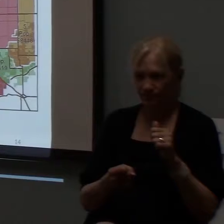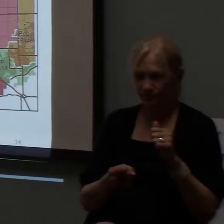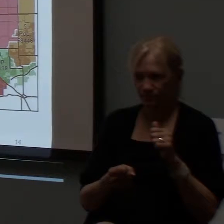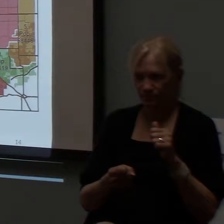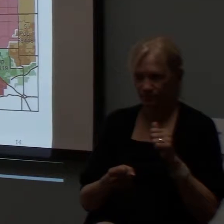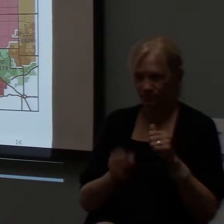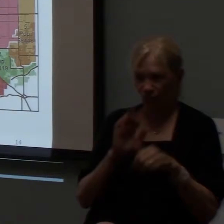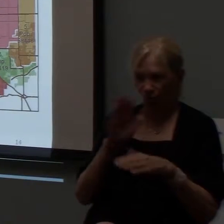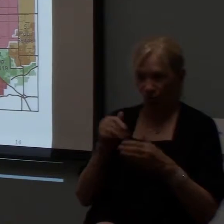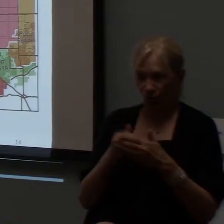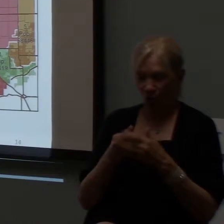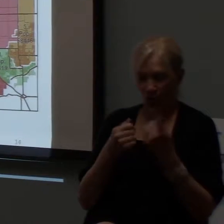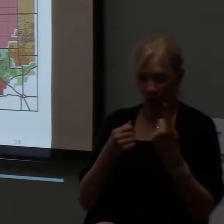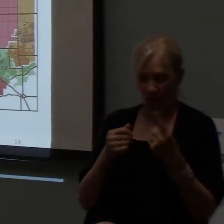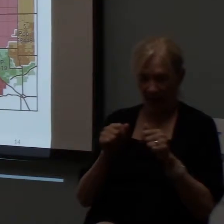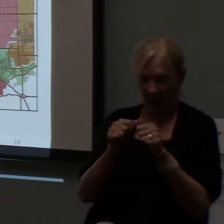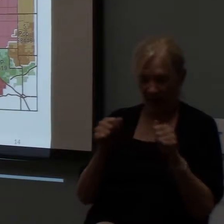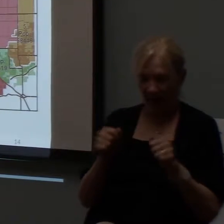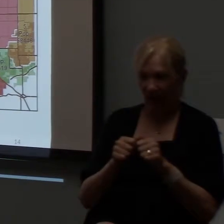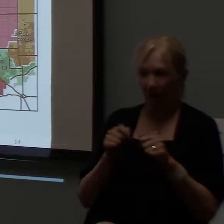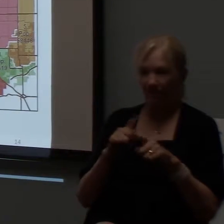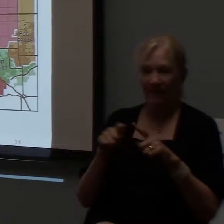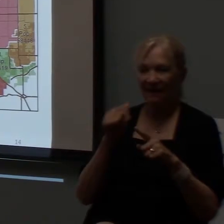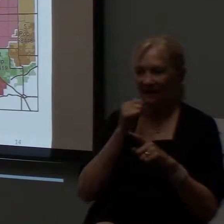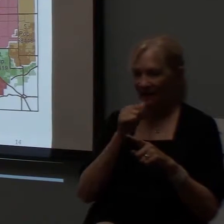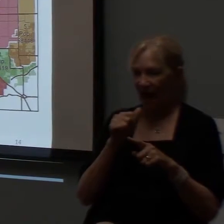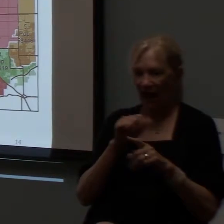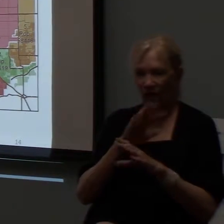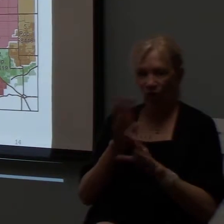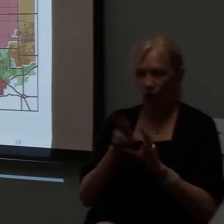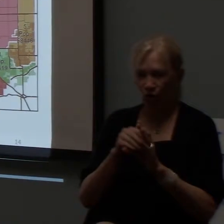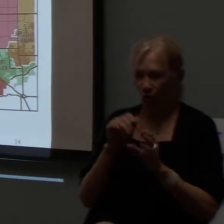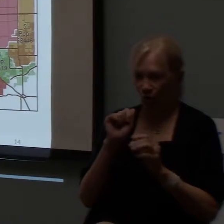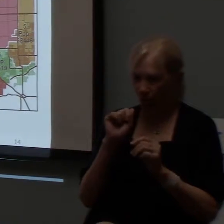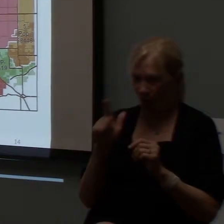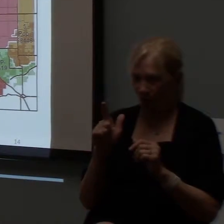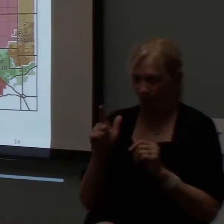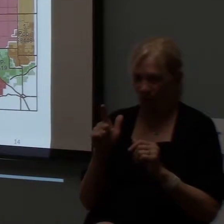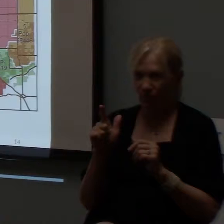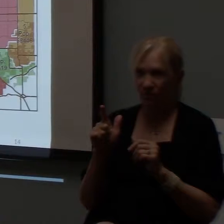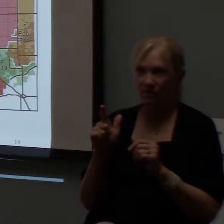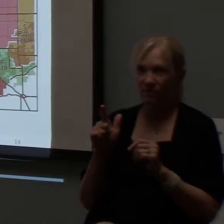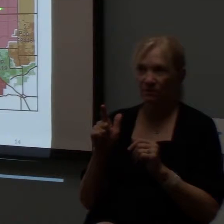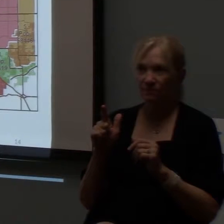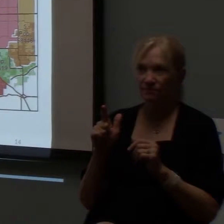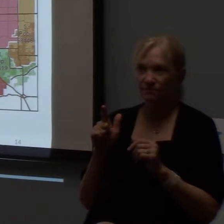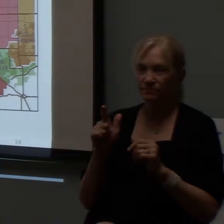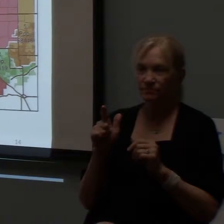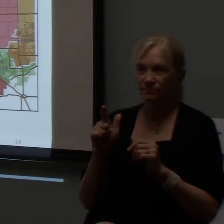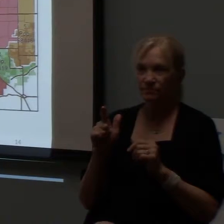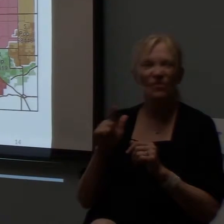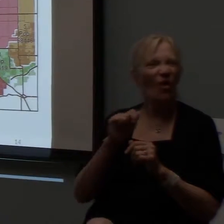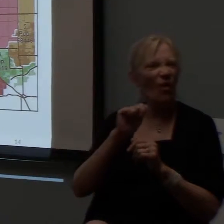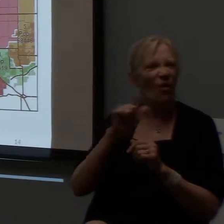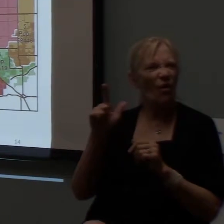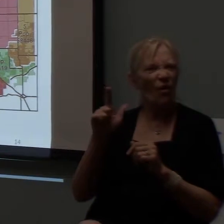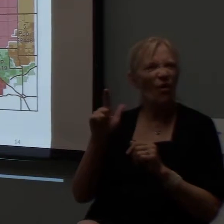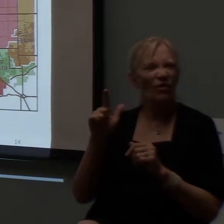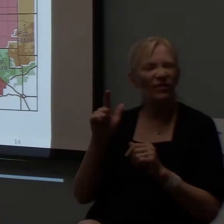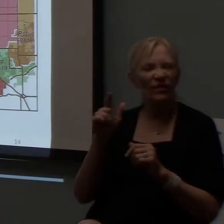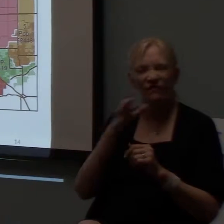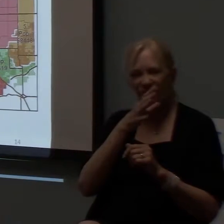all in one area, but it doesn't include all of the rural area, but a lot of it. It includes all the rural area, but it